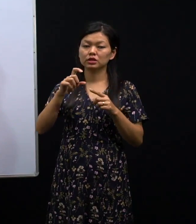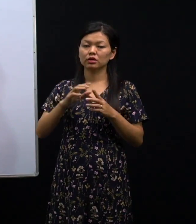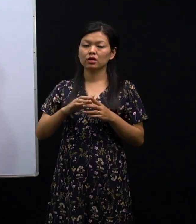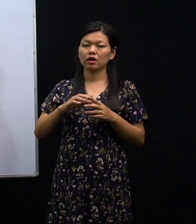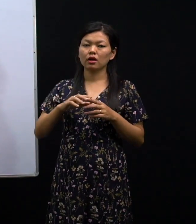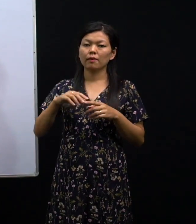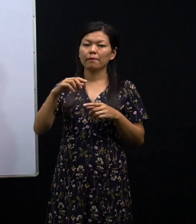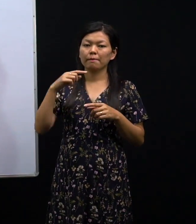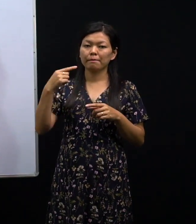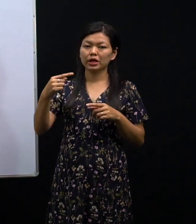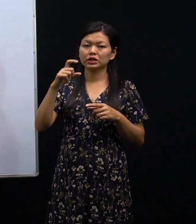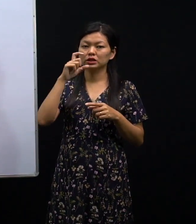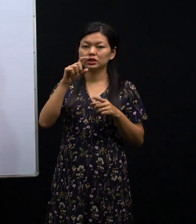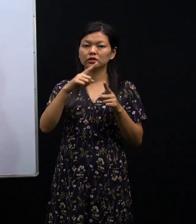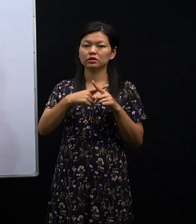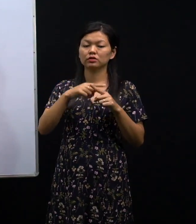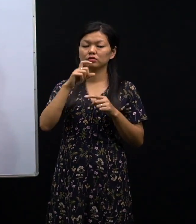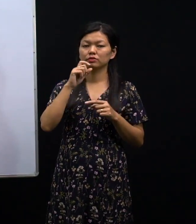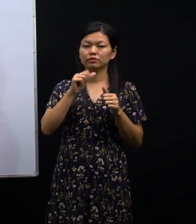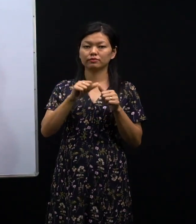and minus C into A.